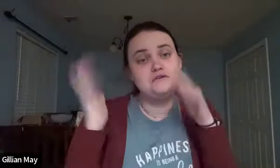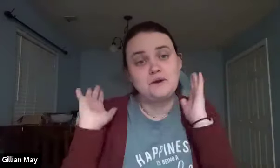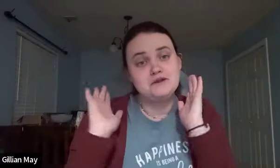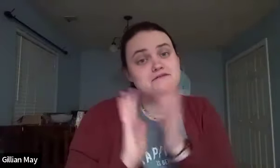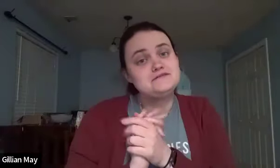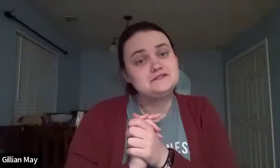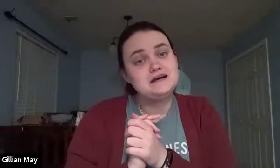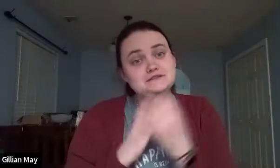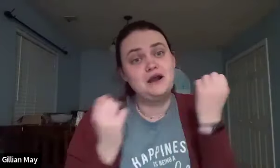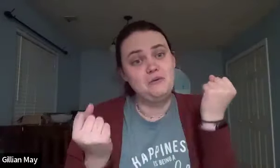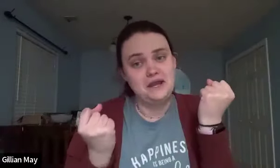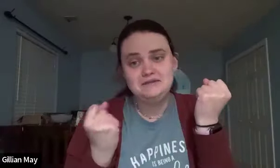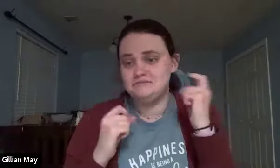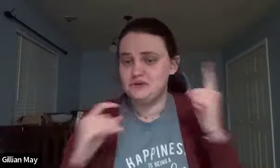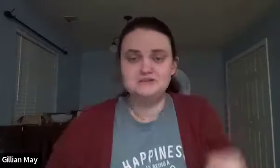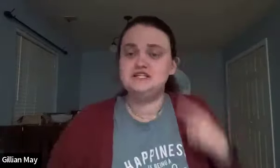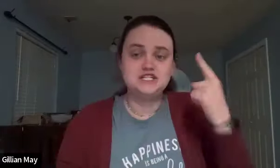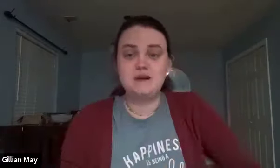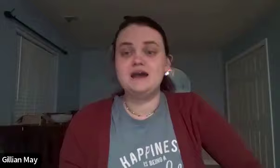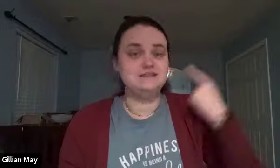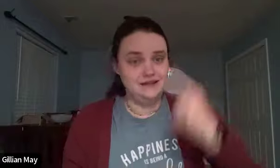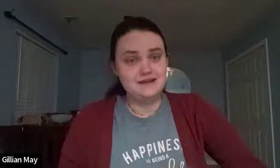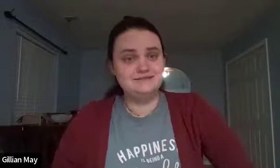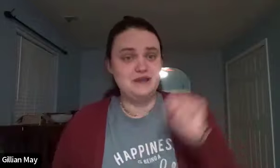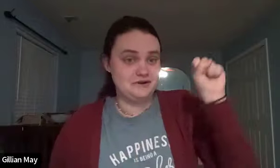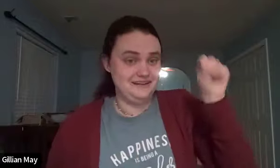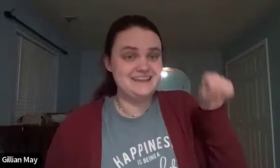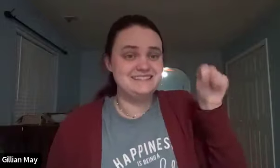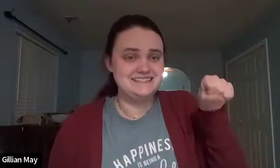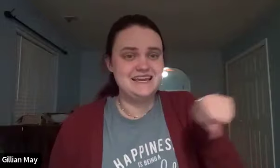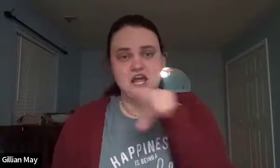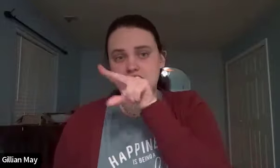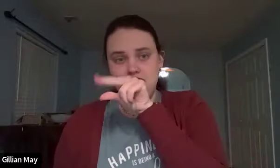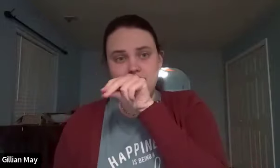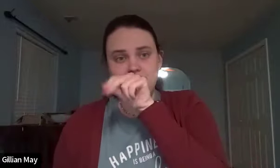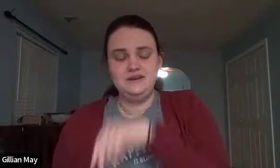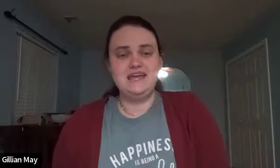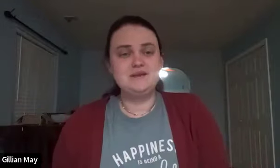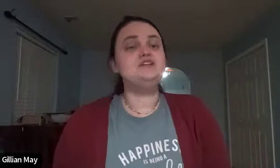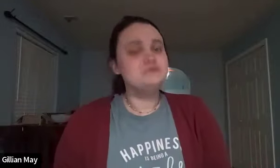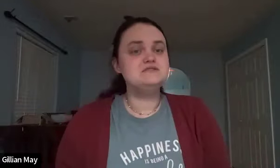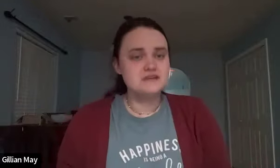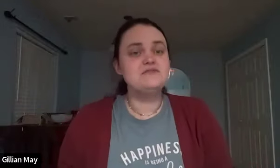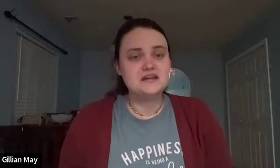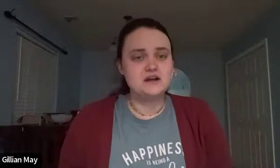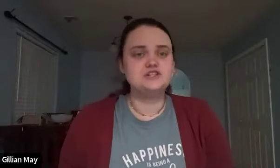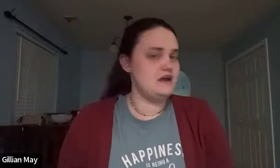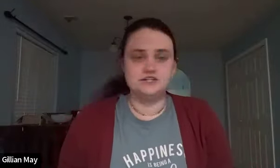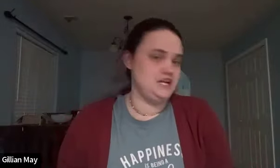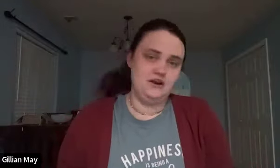overwhelm y'all for the first class. So I was like, I'll wait. But since you asked, yes, we have our yes, no. And I mean, you still can like nod your head or shake your